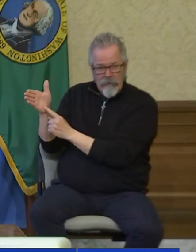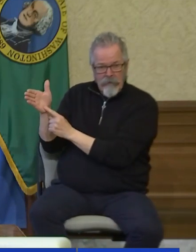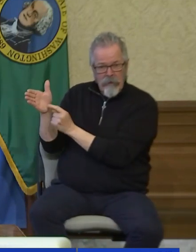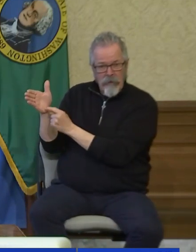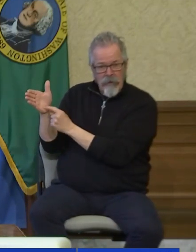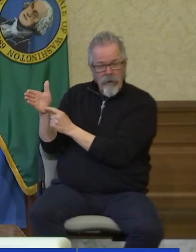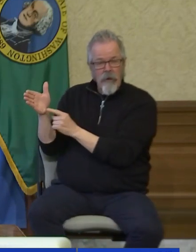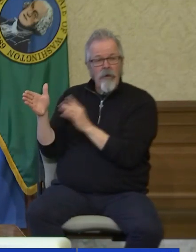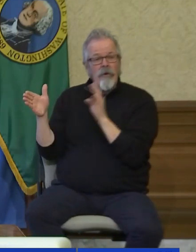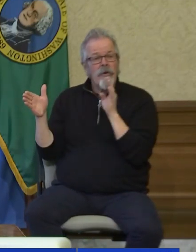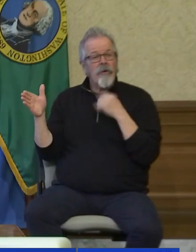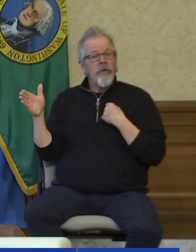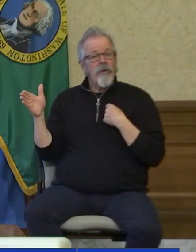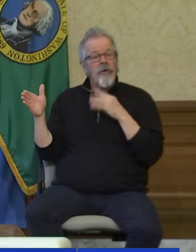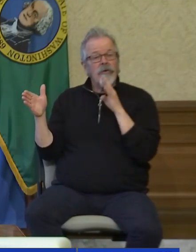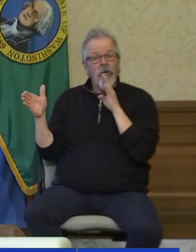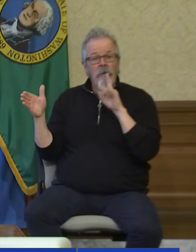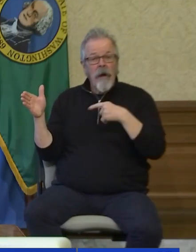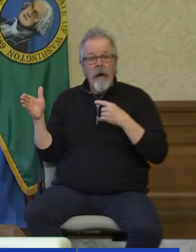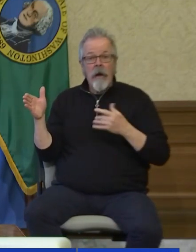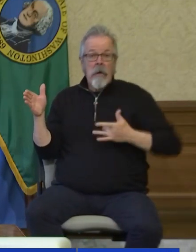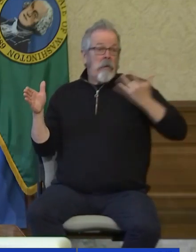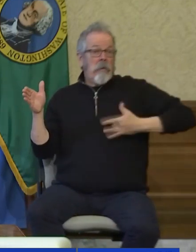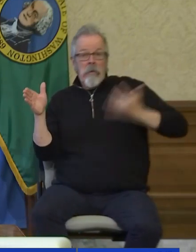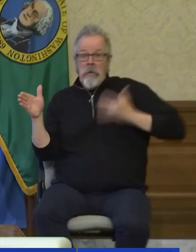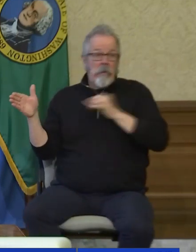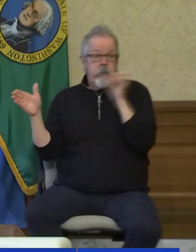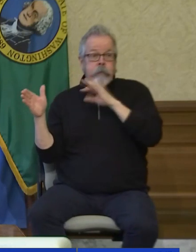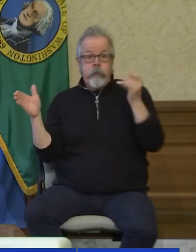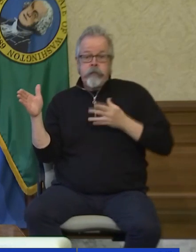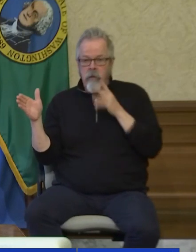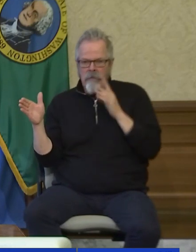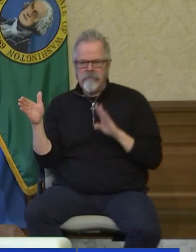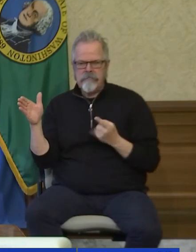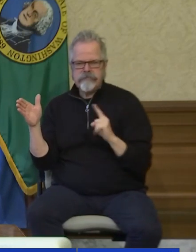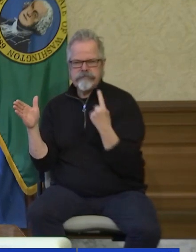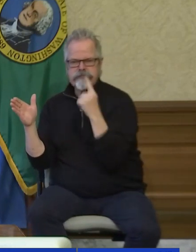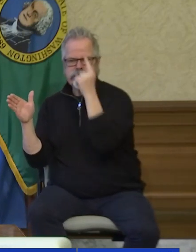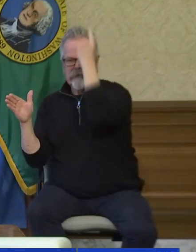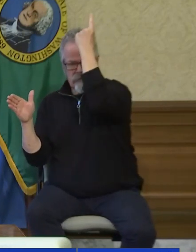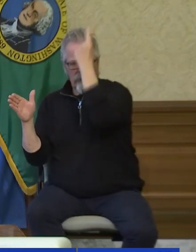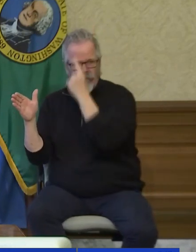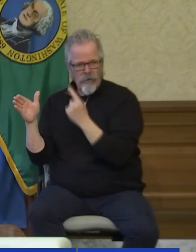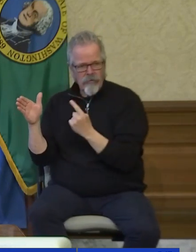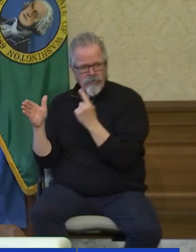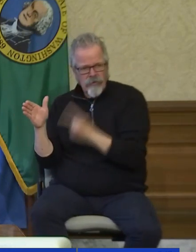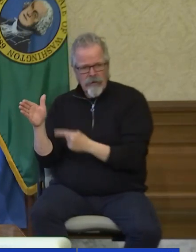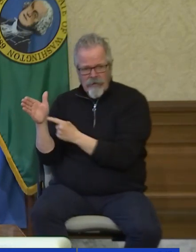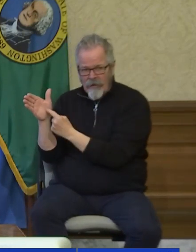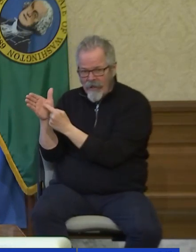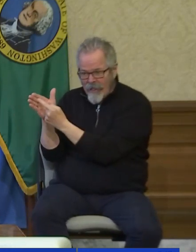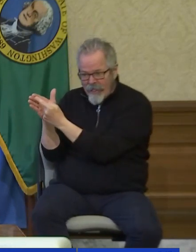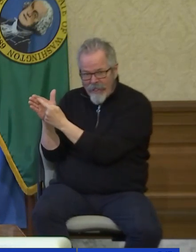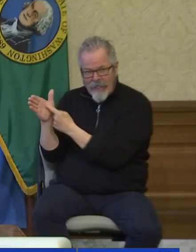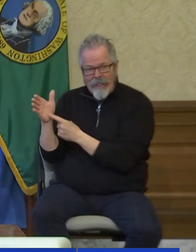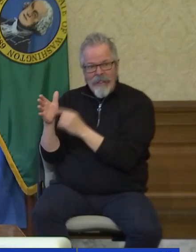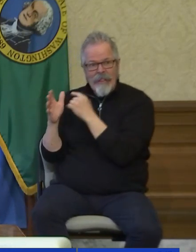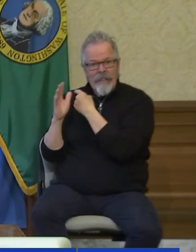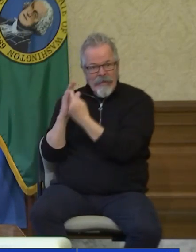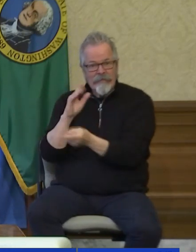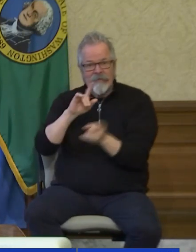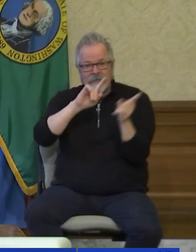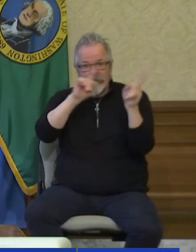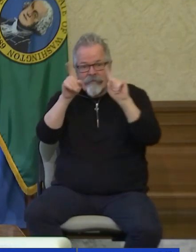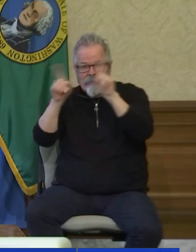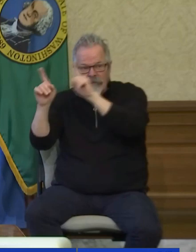legitimate concern, and that's why we have set up metrics-based decision-making to make sure that we don't